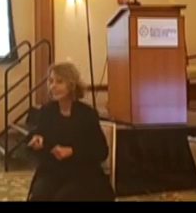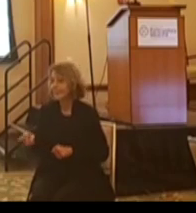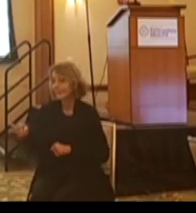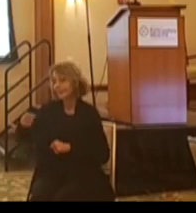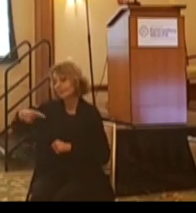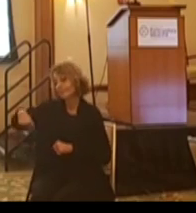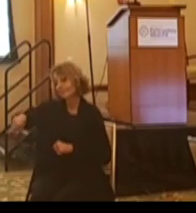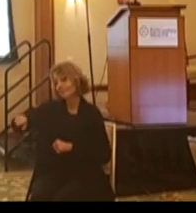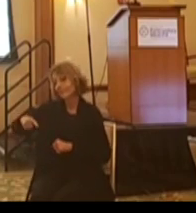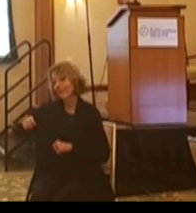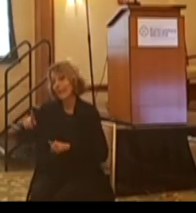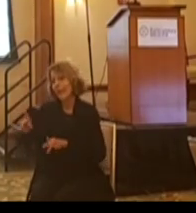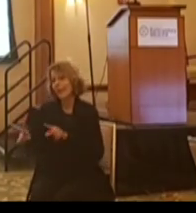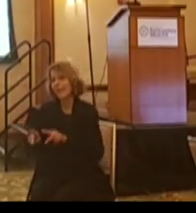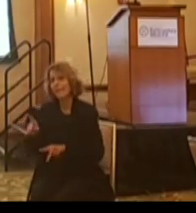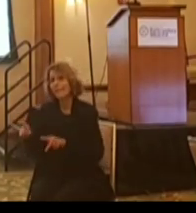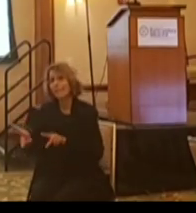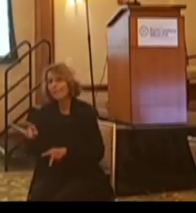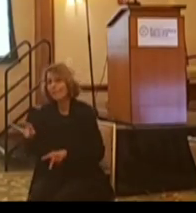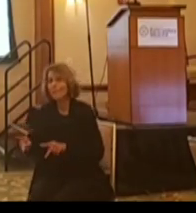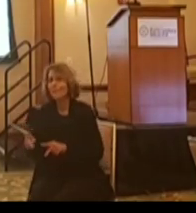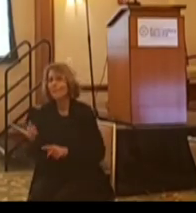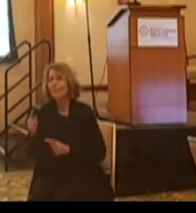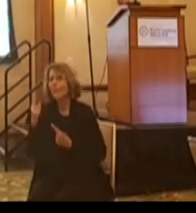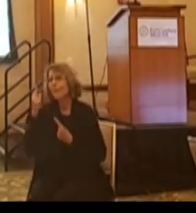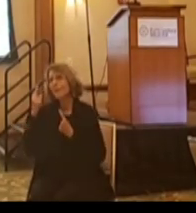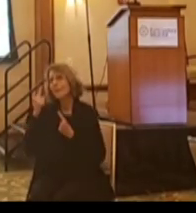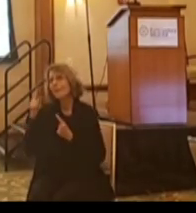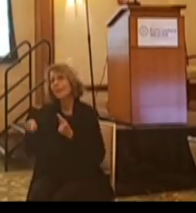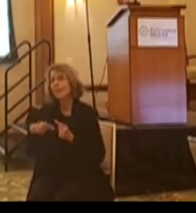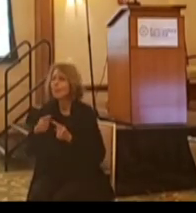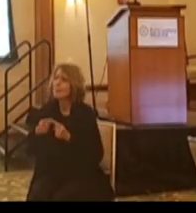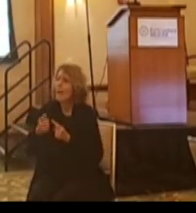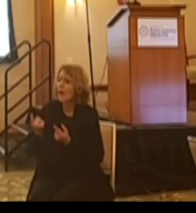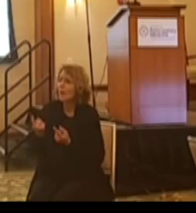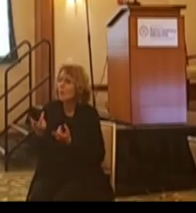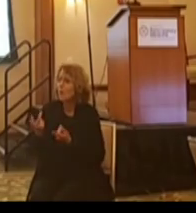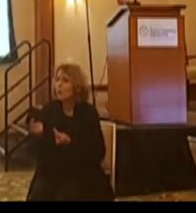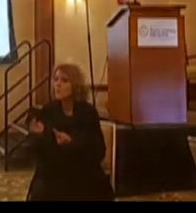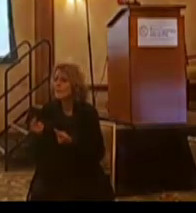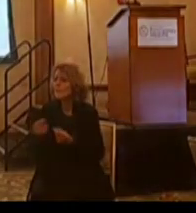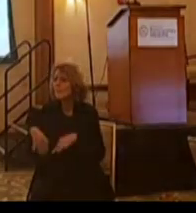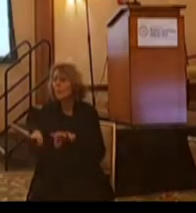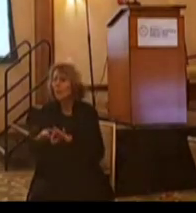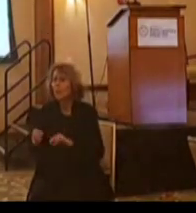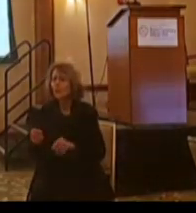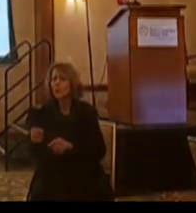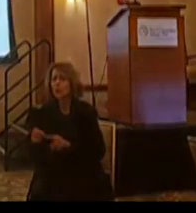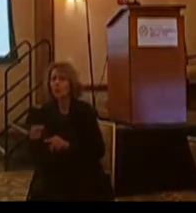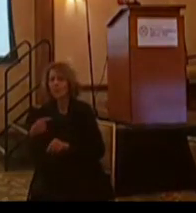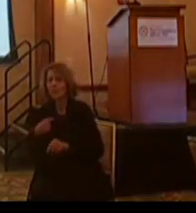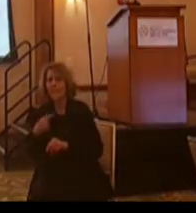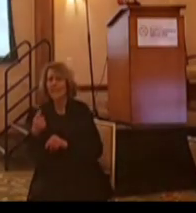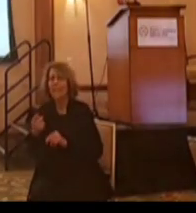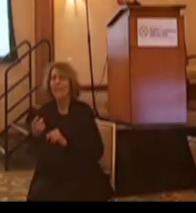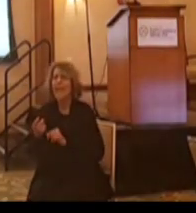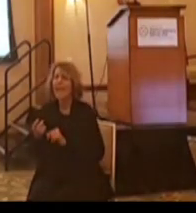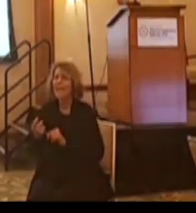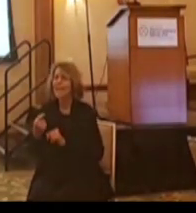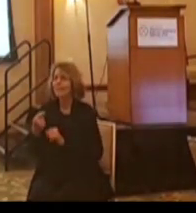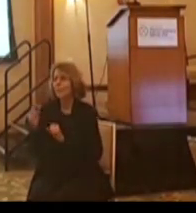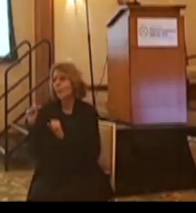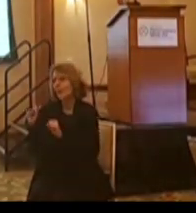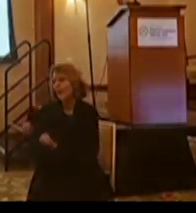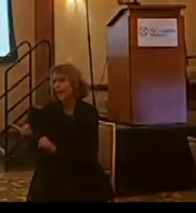think and feel and talk about what may be important to them around a topic so they can start to work through that before they find themselves